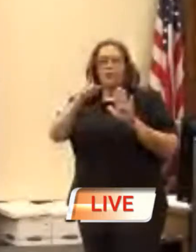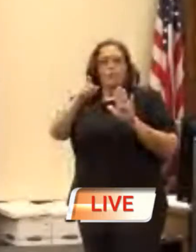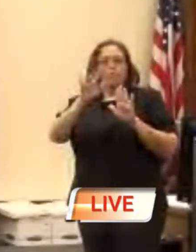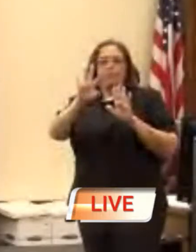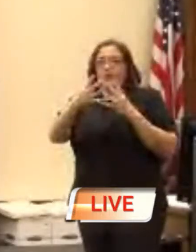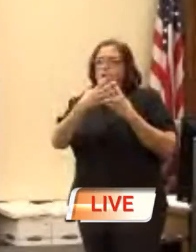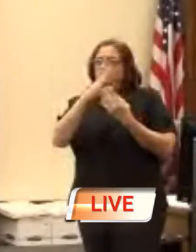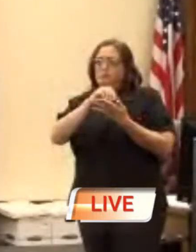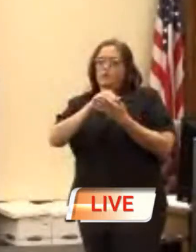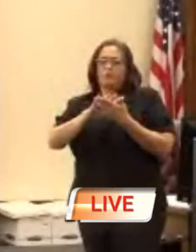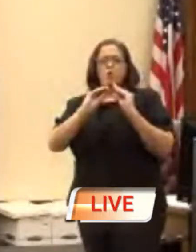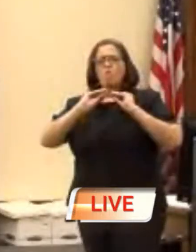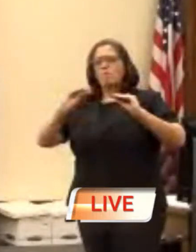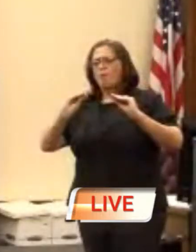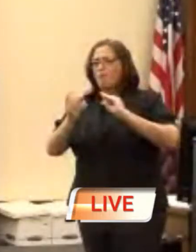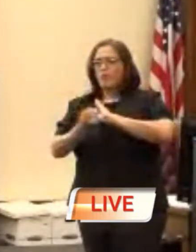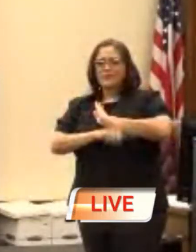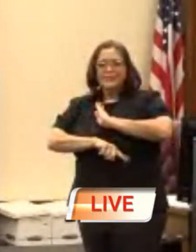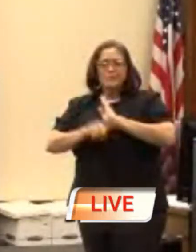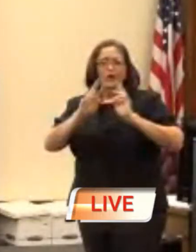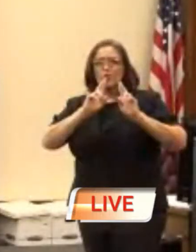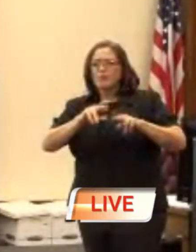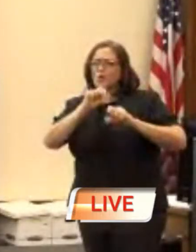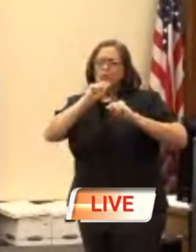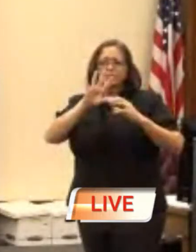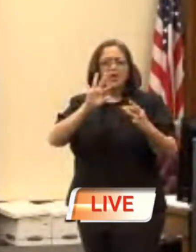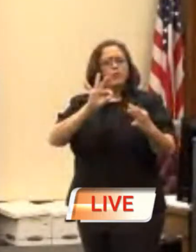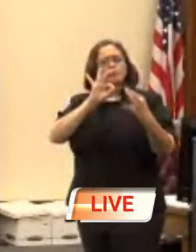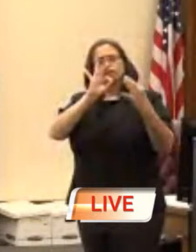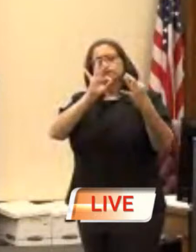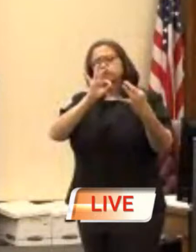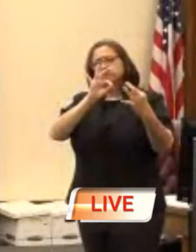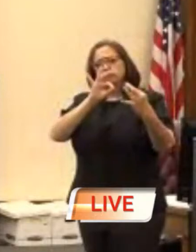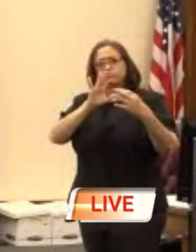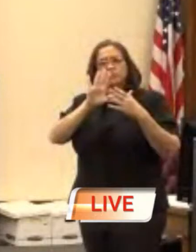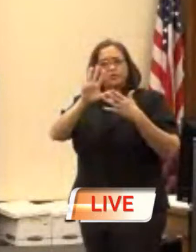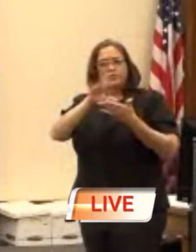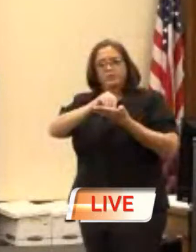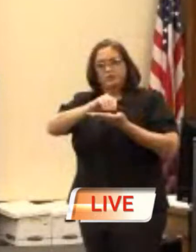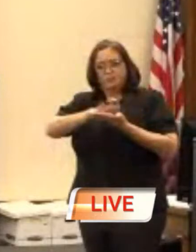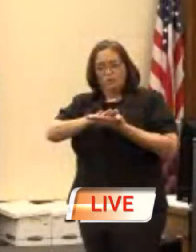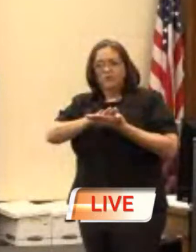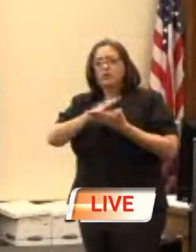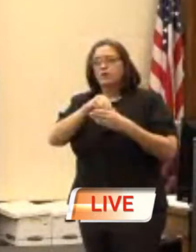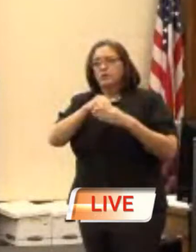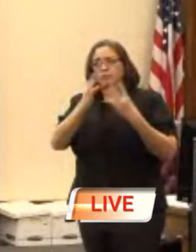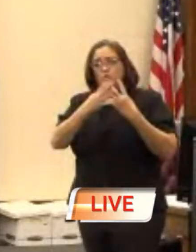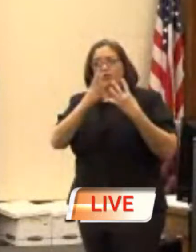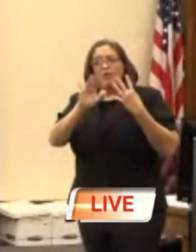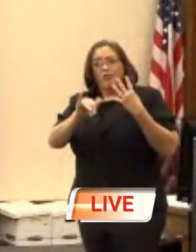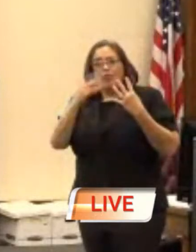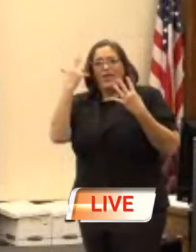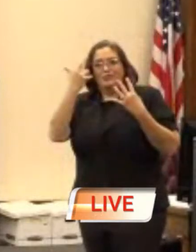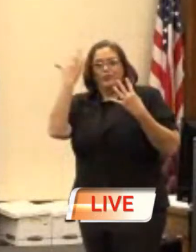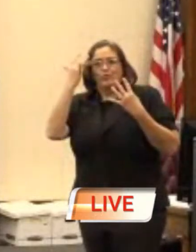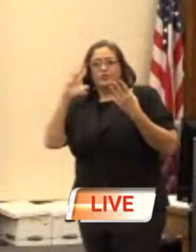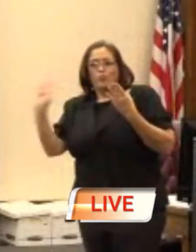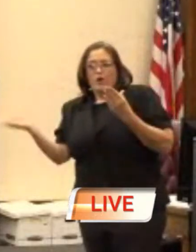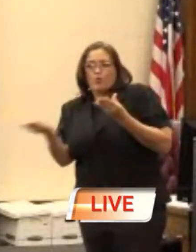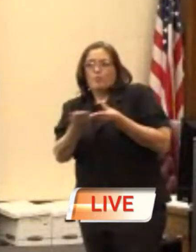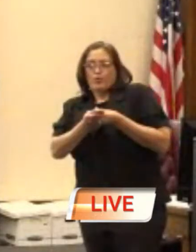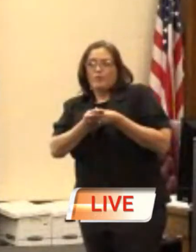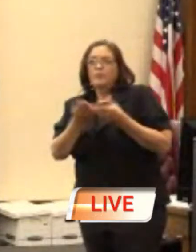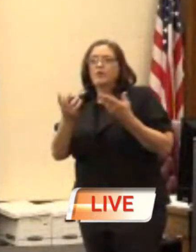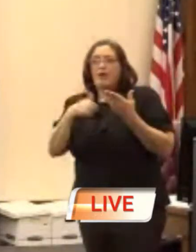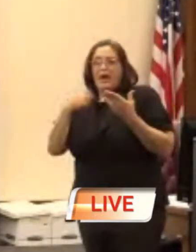the disciplinary reports or anything like that. So that's partly why they were put in there. I recognize that they